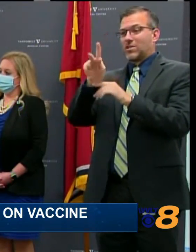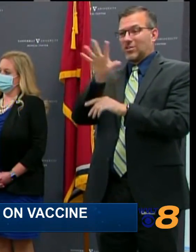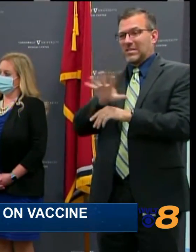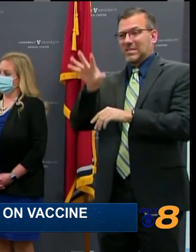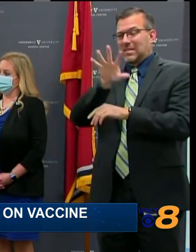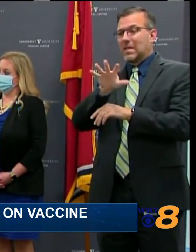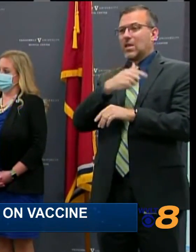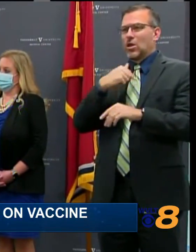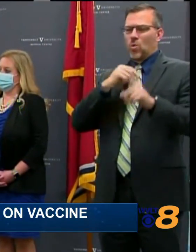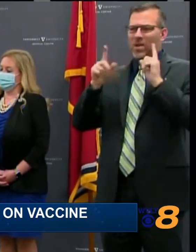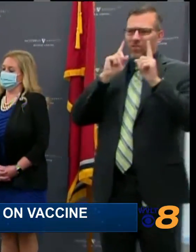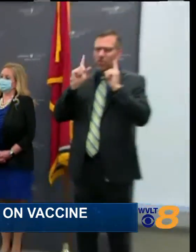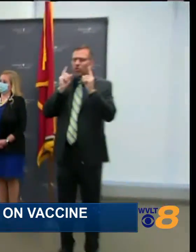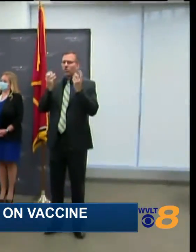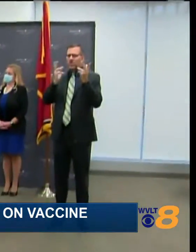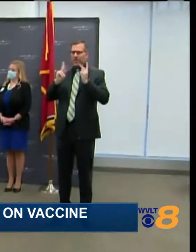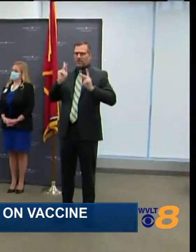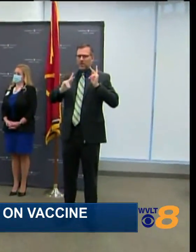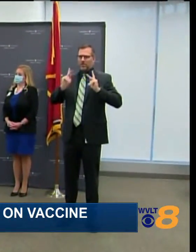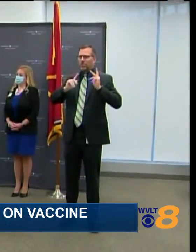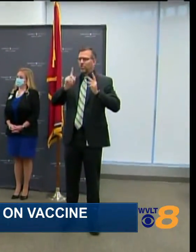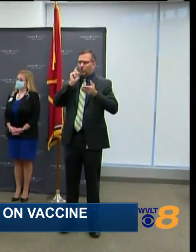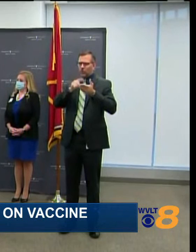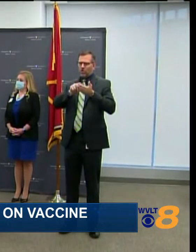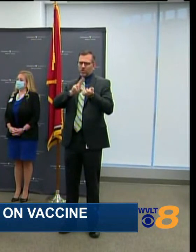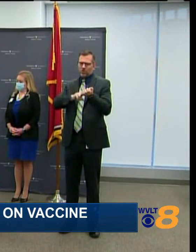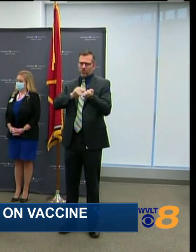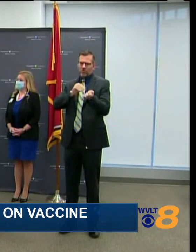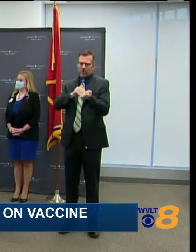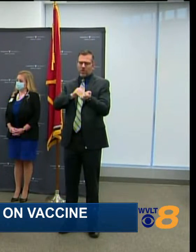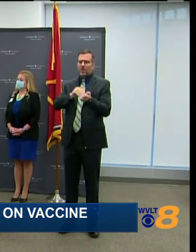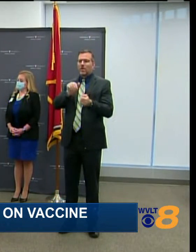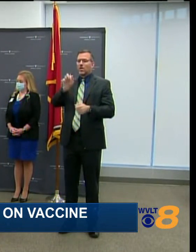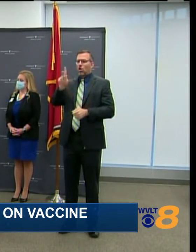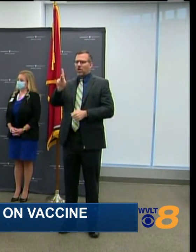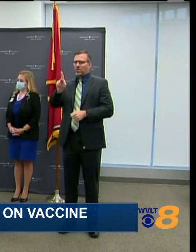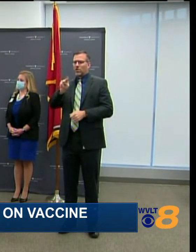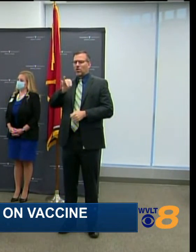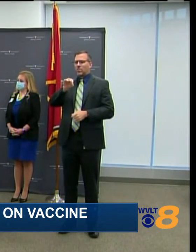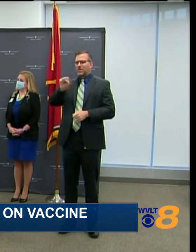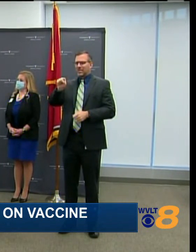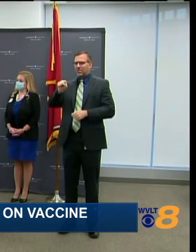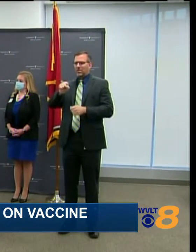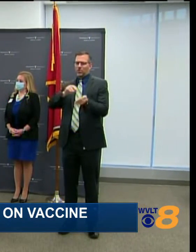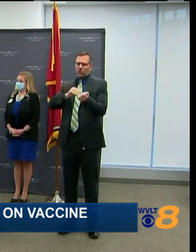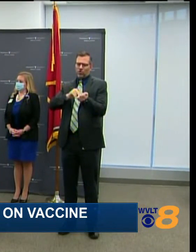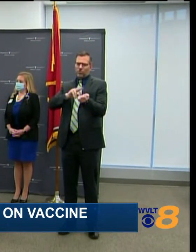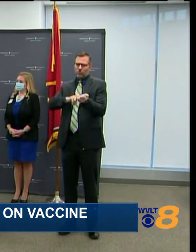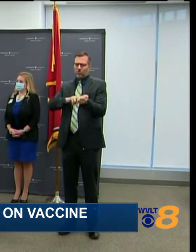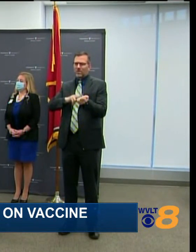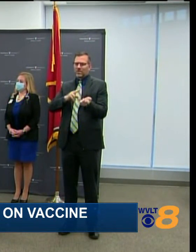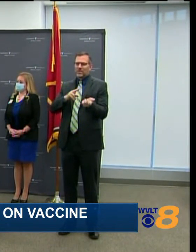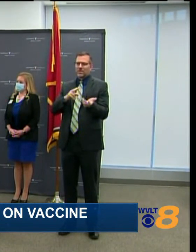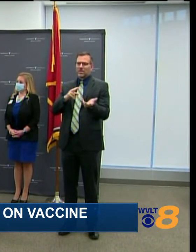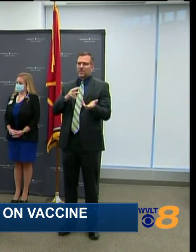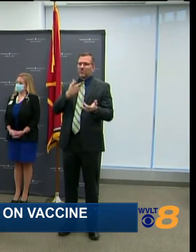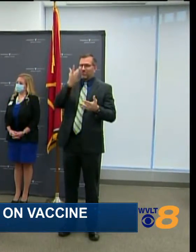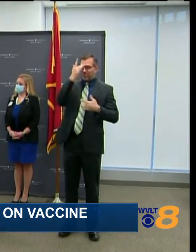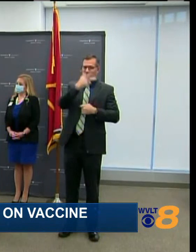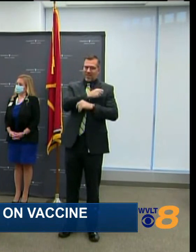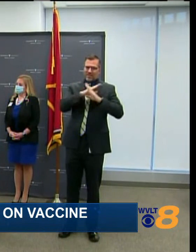officials who've been seeing healthcare workers in Arkansas and Mississippi get vaccinated, and the sickest patients come to Memphis. Could you talk to